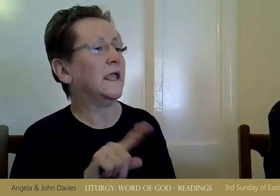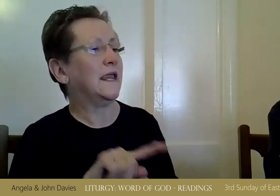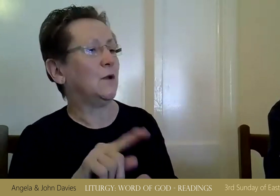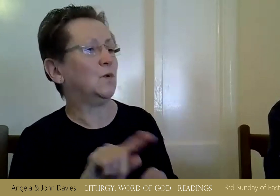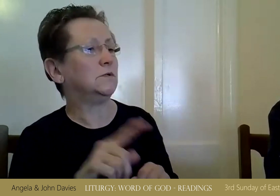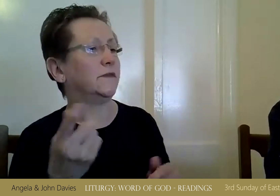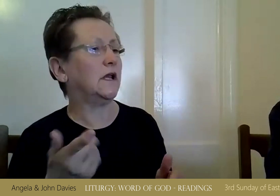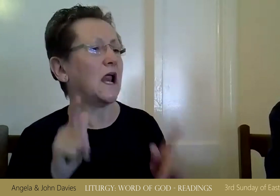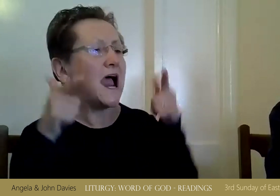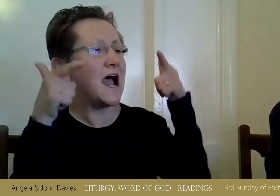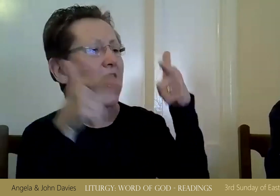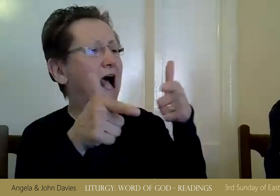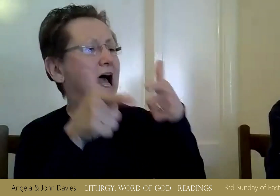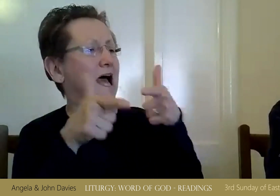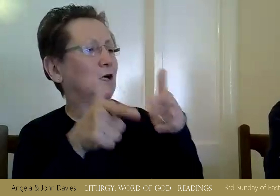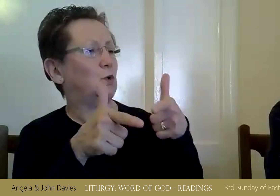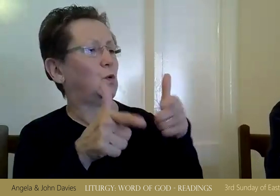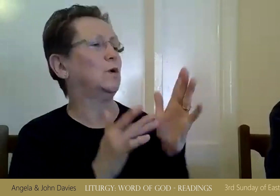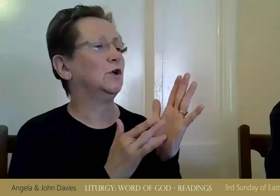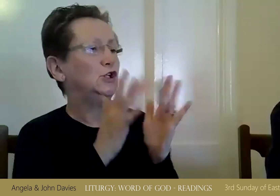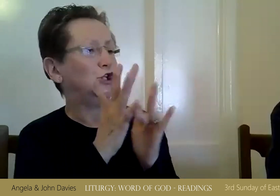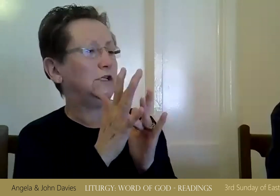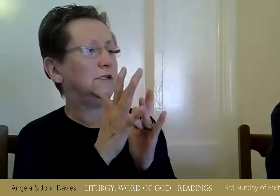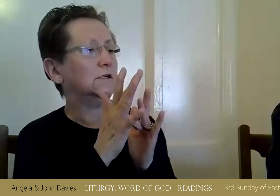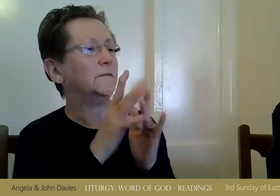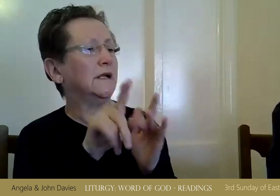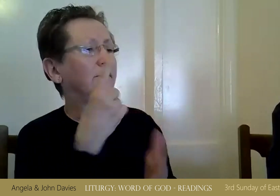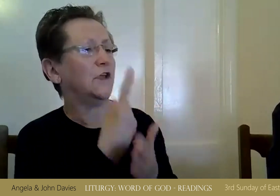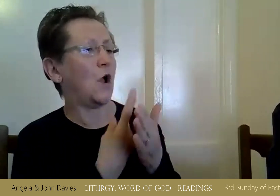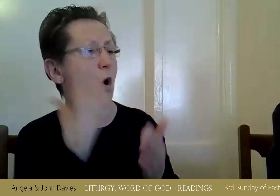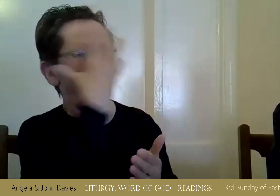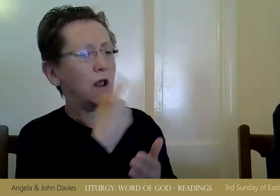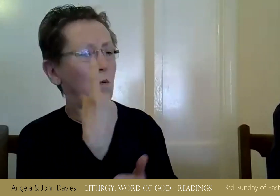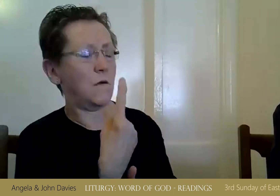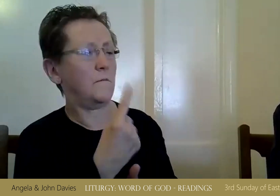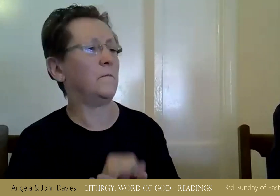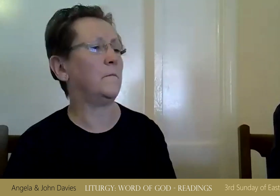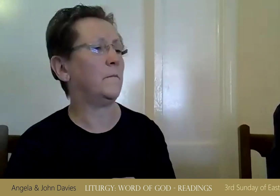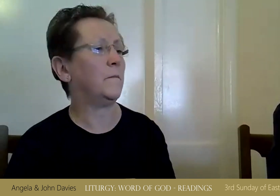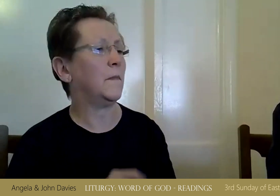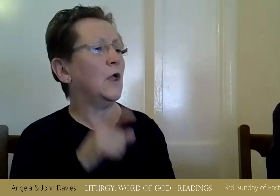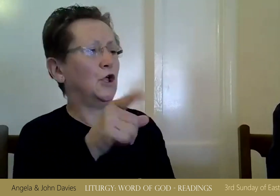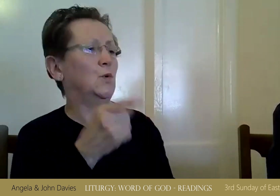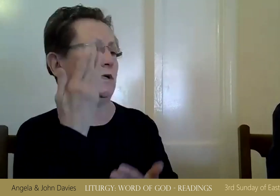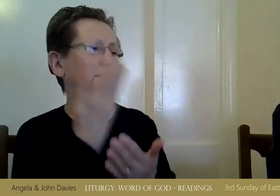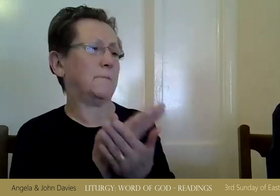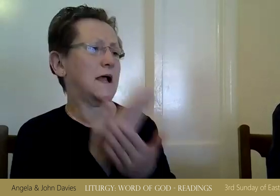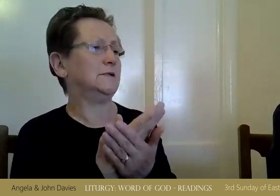It was you that accused Jesus, the Holy One. You demanded